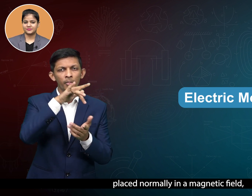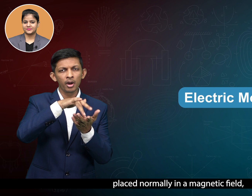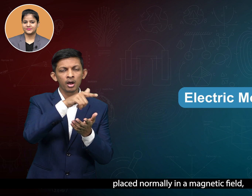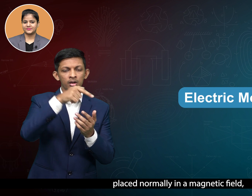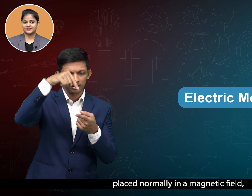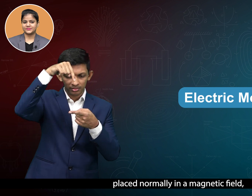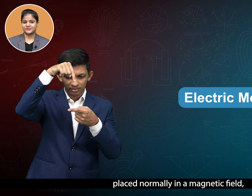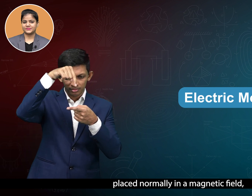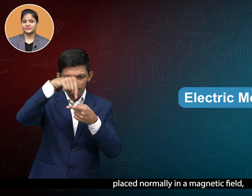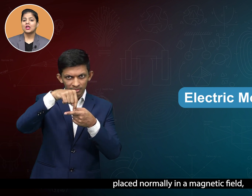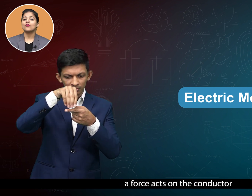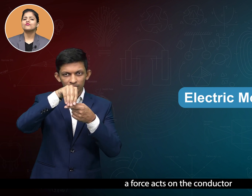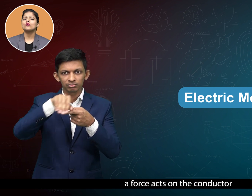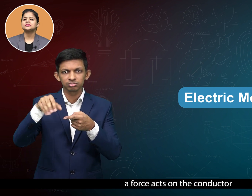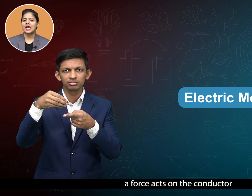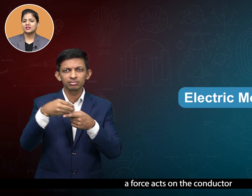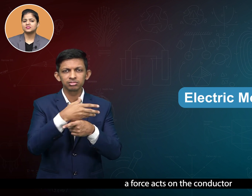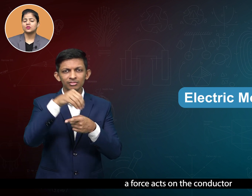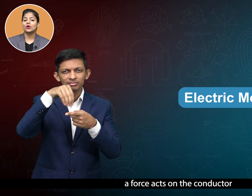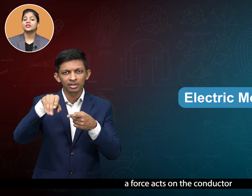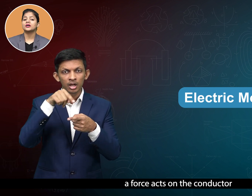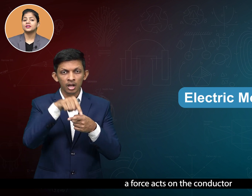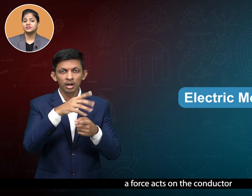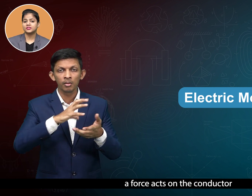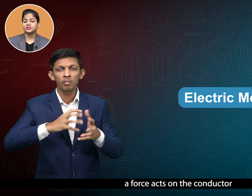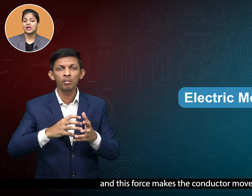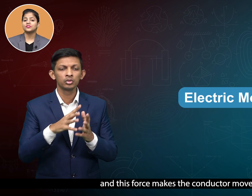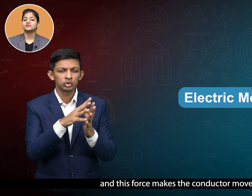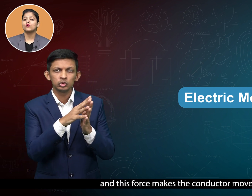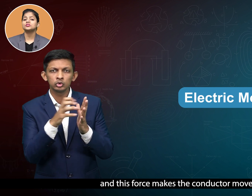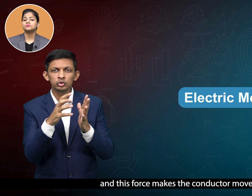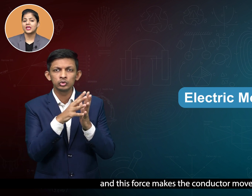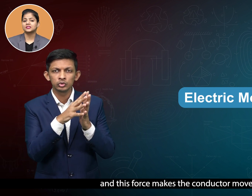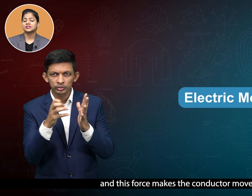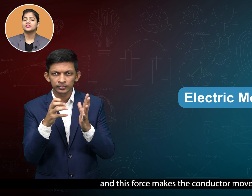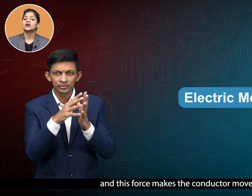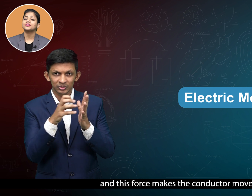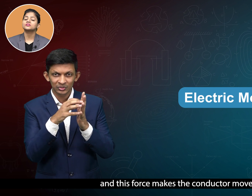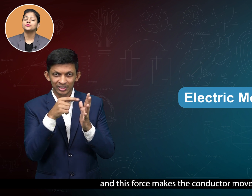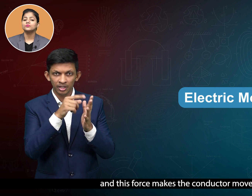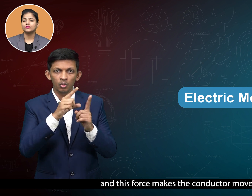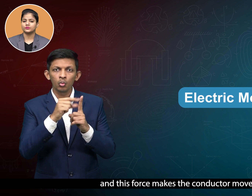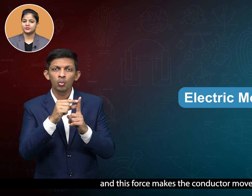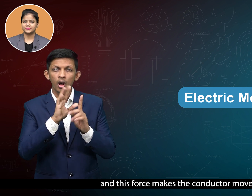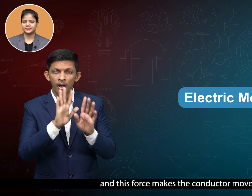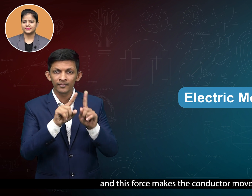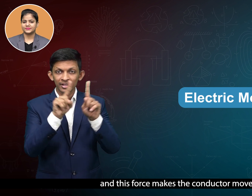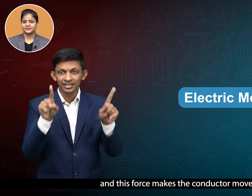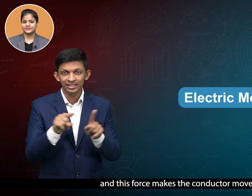field, a force acts on the conductor and this force makes the conductor